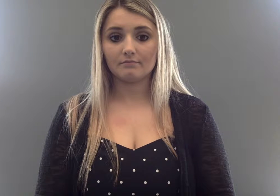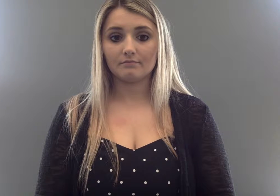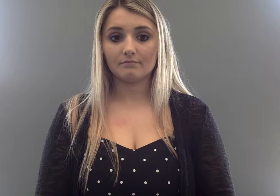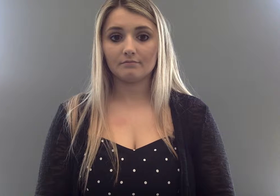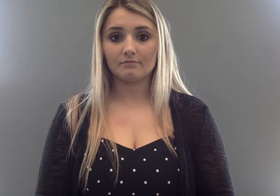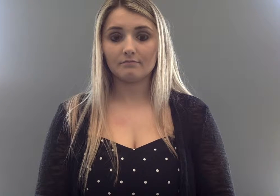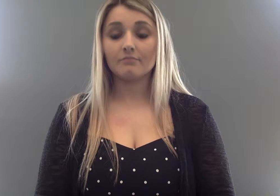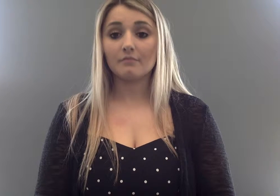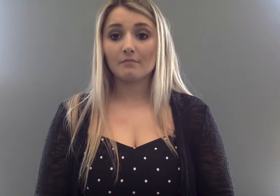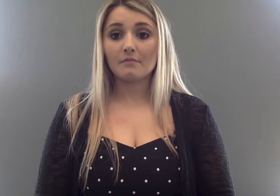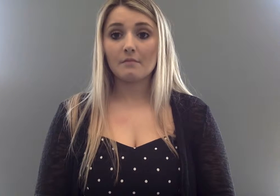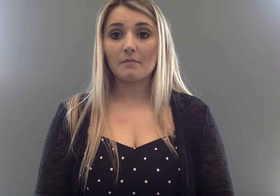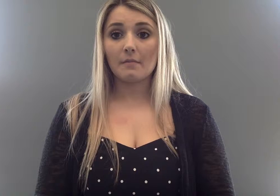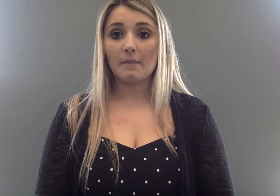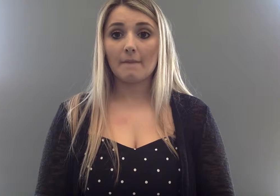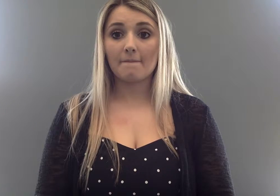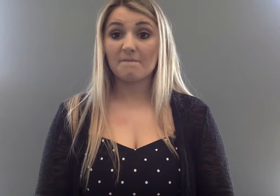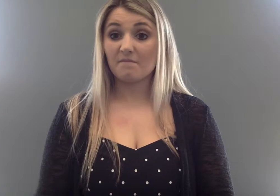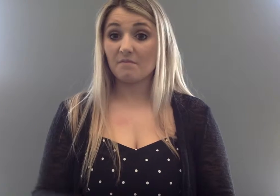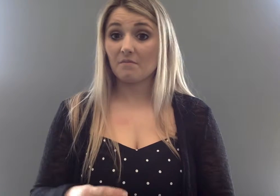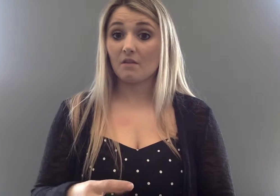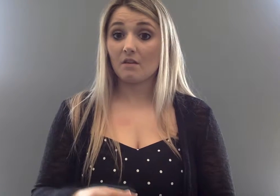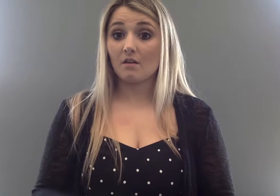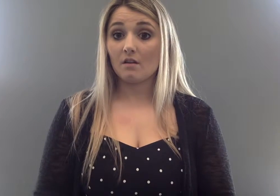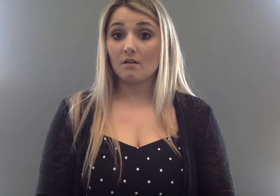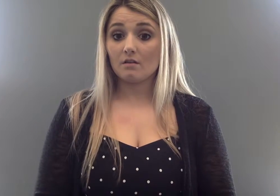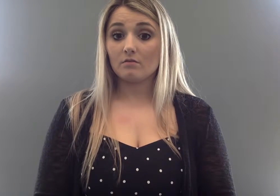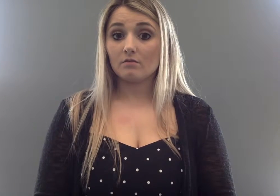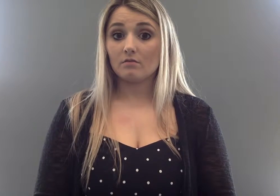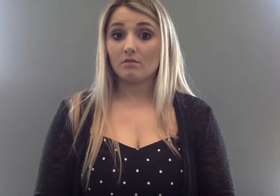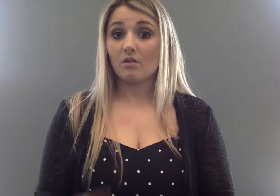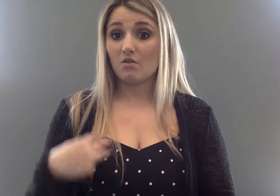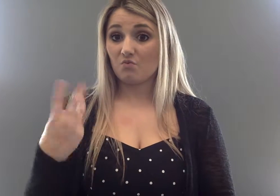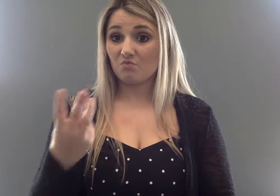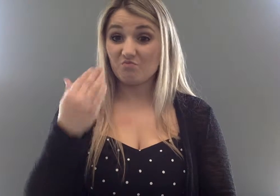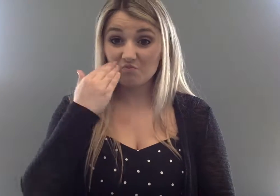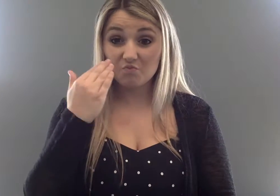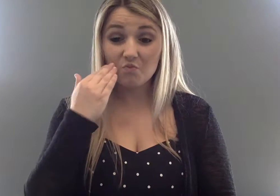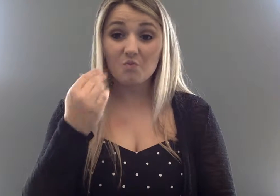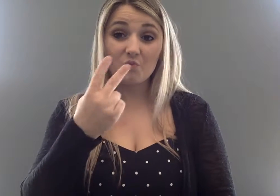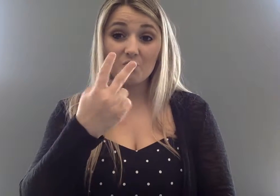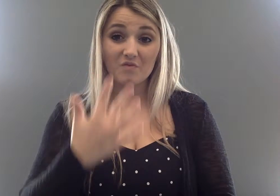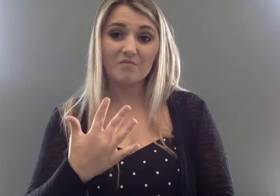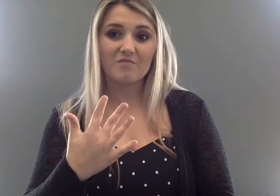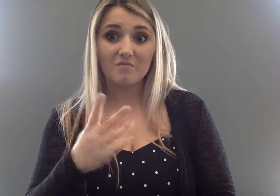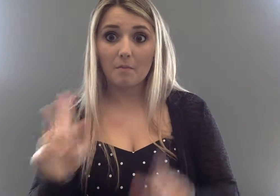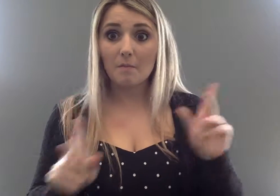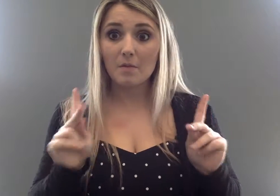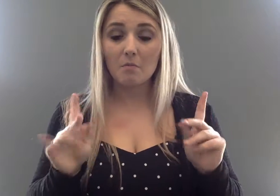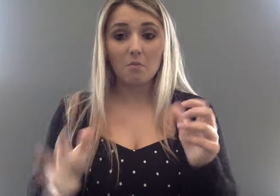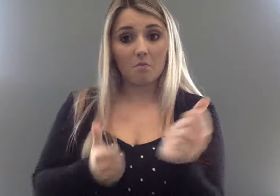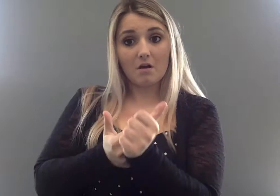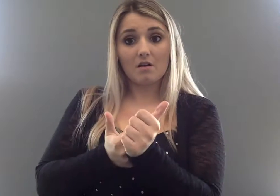Now, even though Washington knew he only had 2/5 of the people behind him, he goes back to